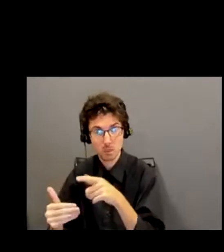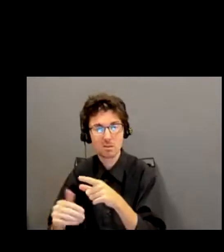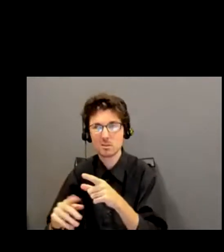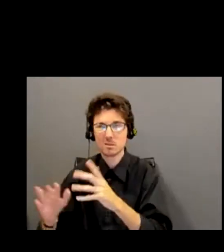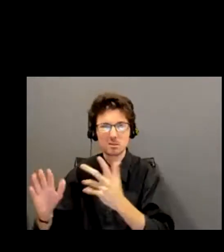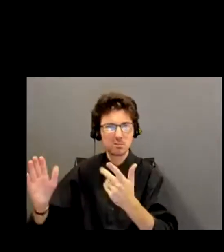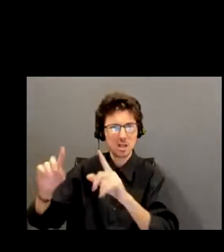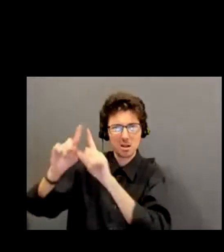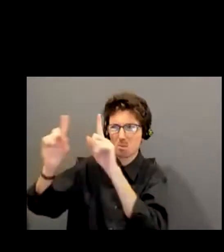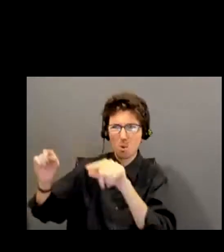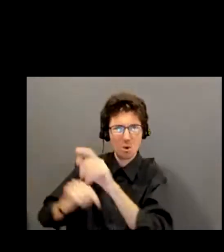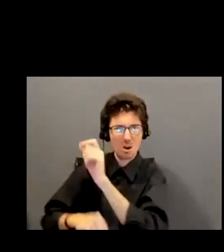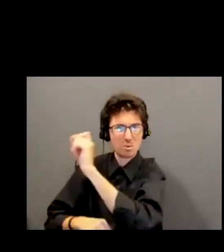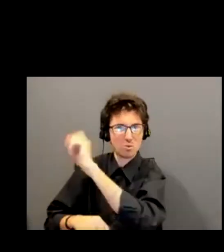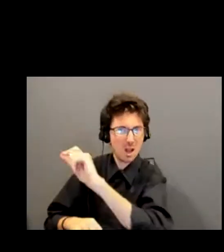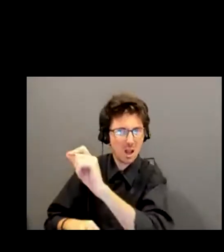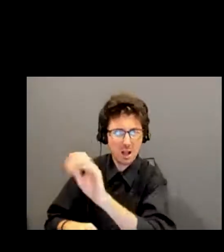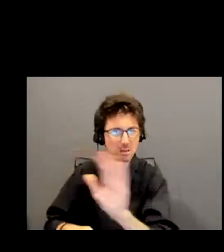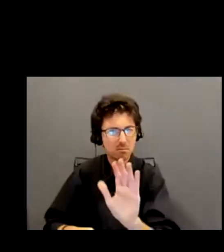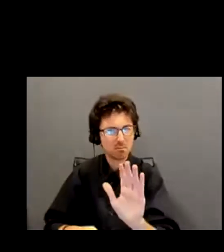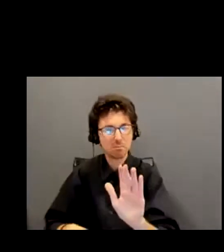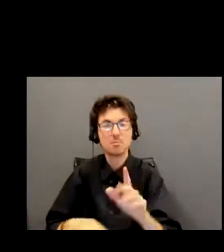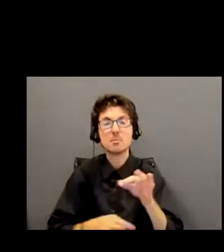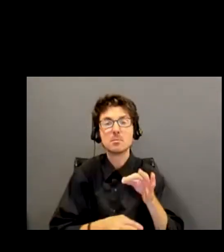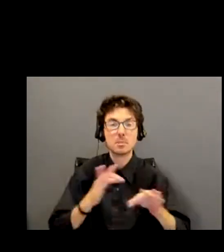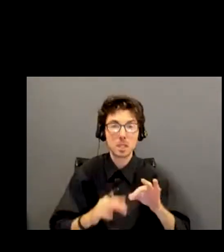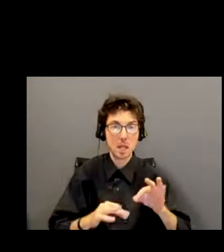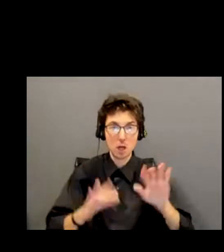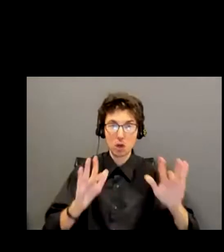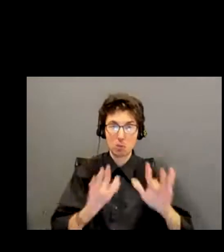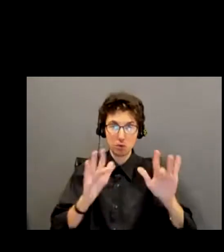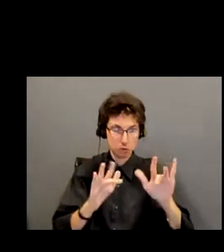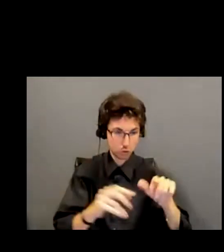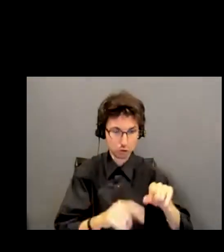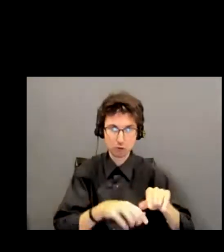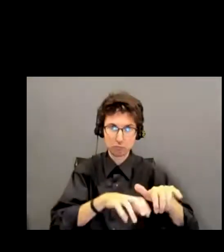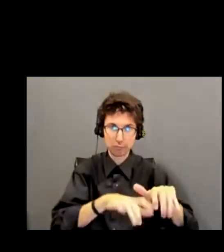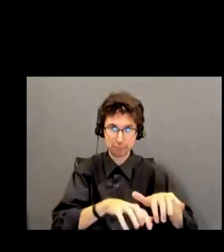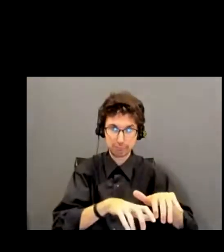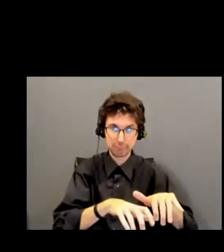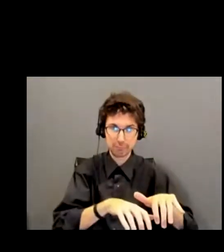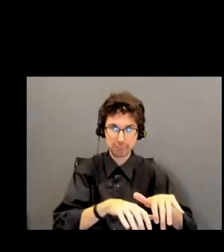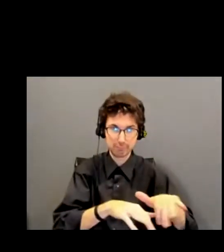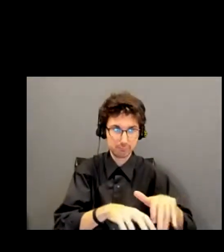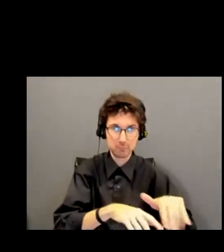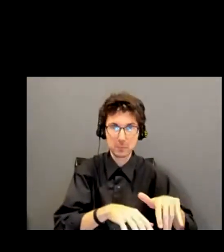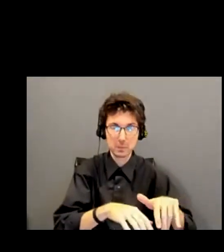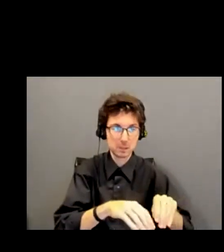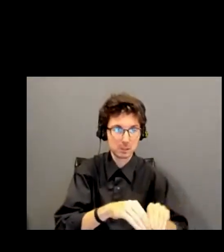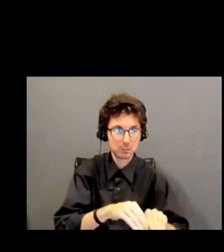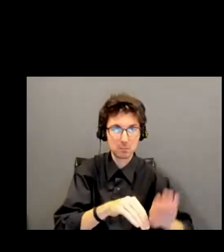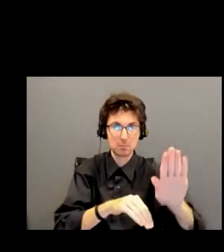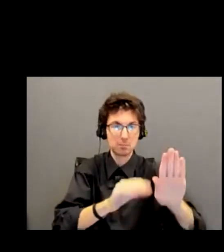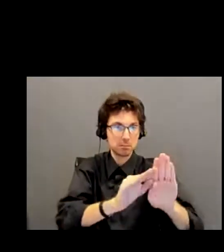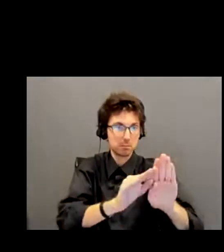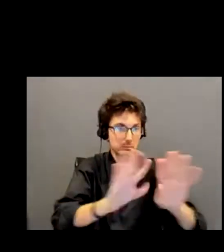room. I have a Braille display, which actually functions as my screen. It is hooked to